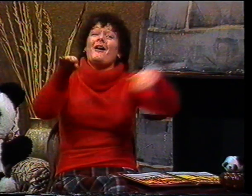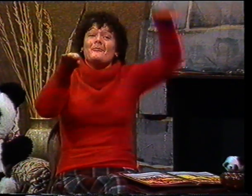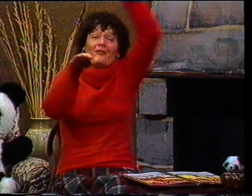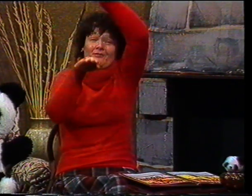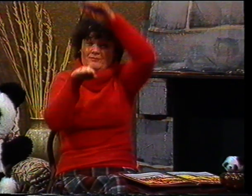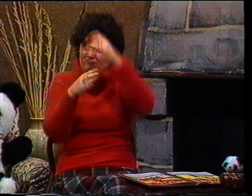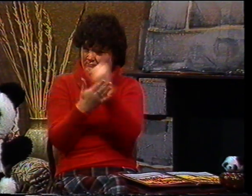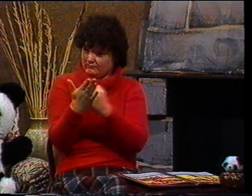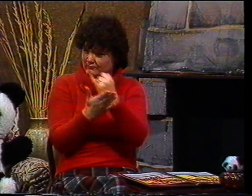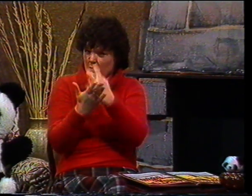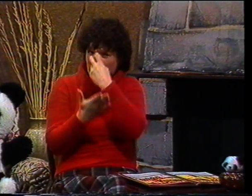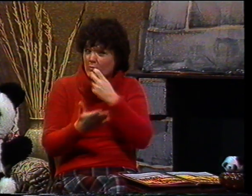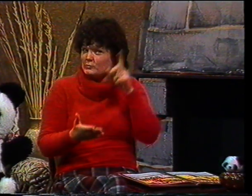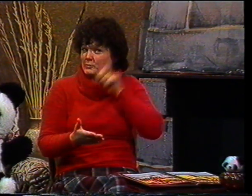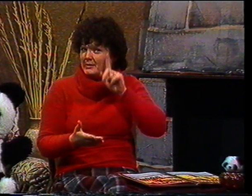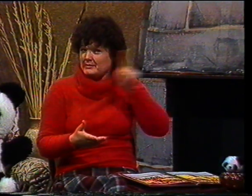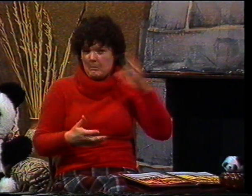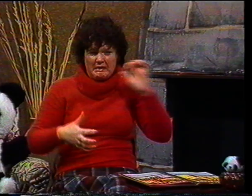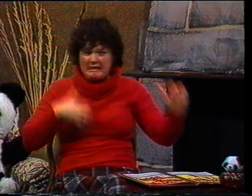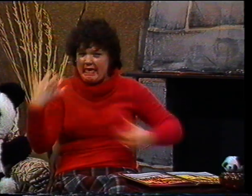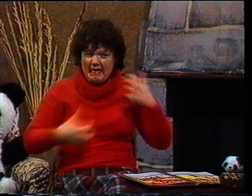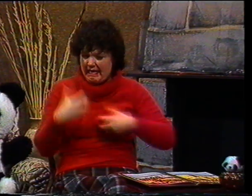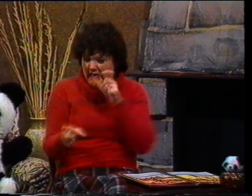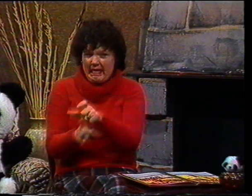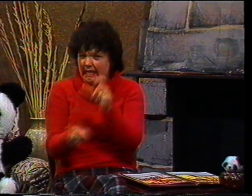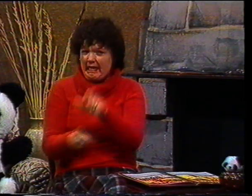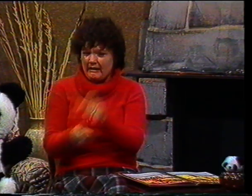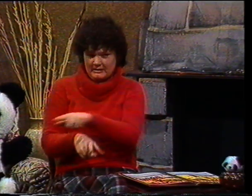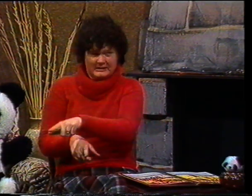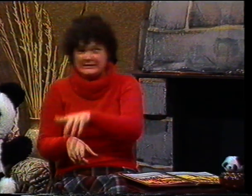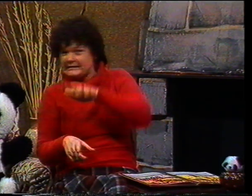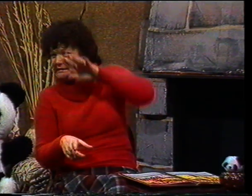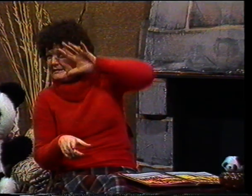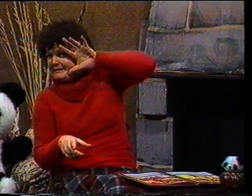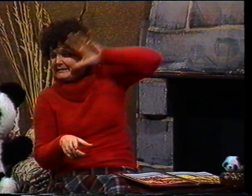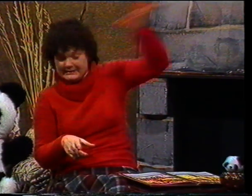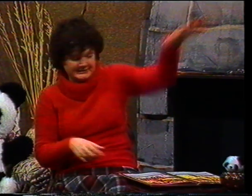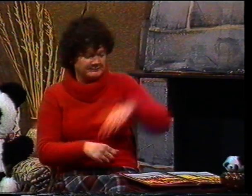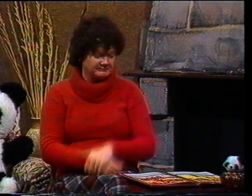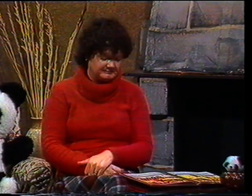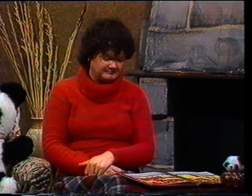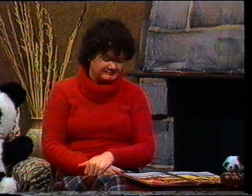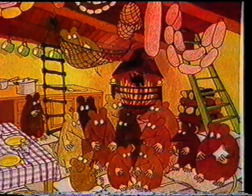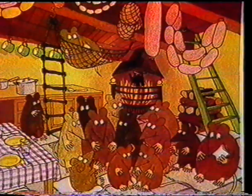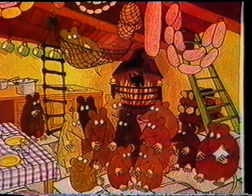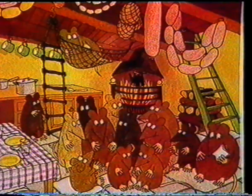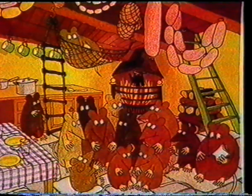to the rafters. Whereas up above, there was a nasty old woman who was always moaning and shouting at them. They were sick of her.